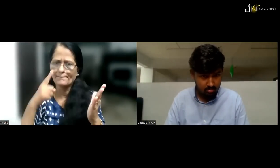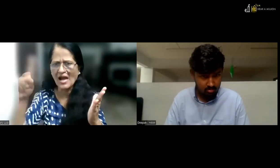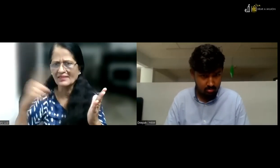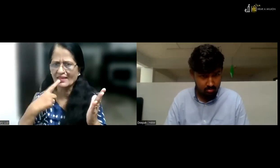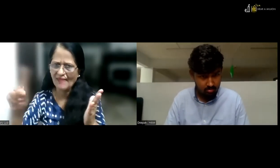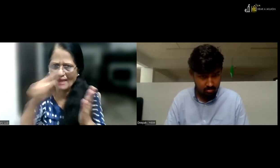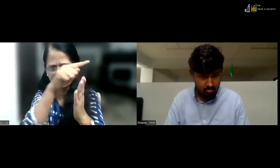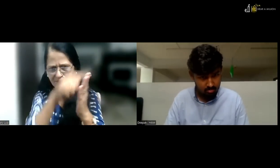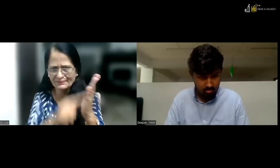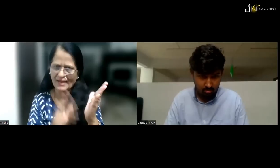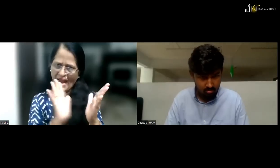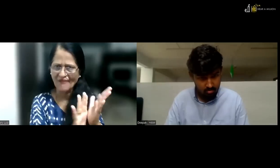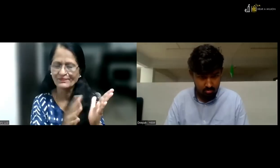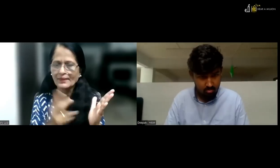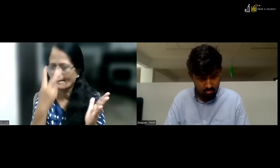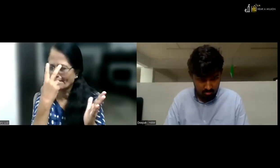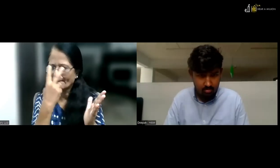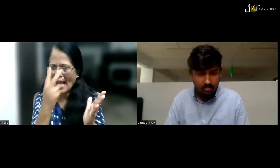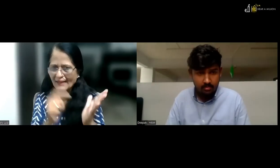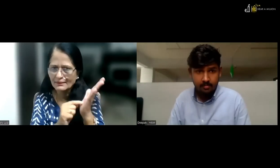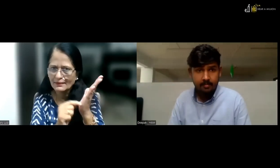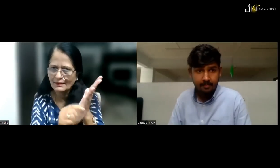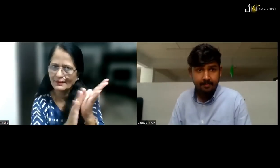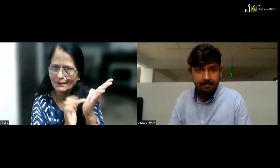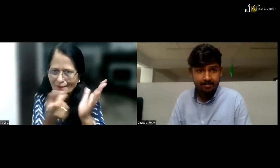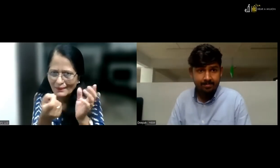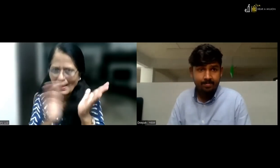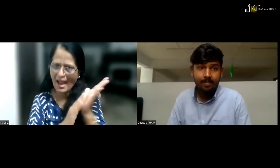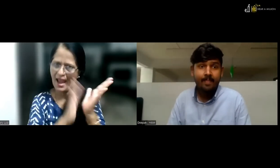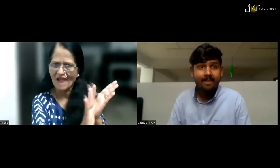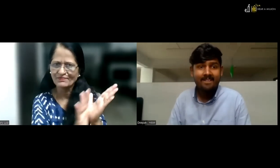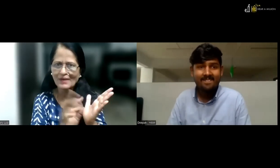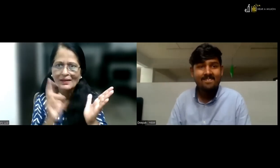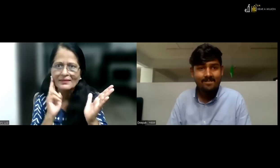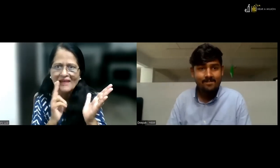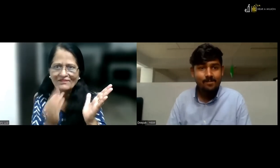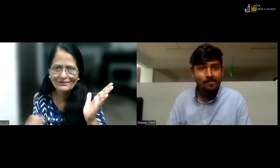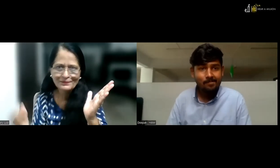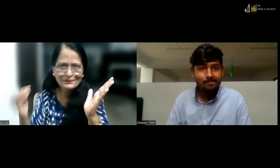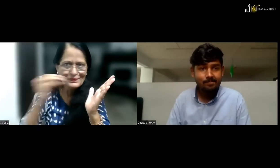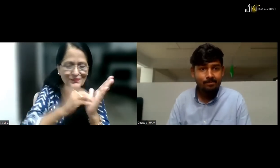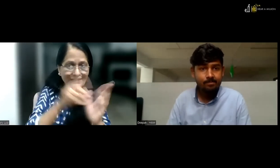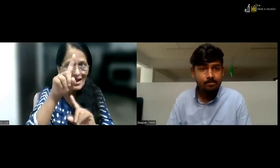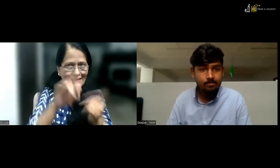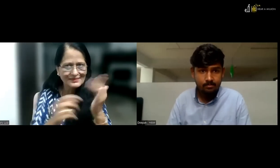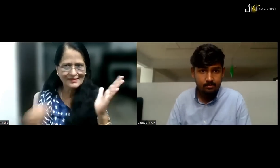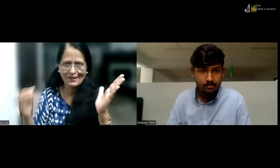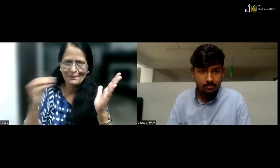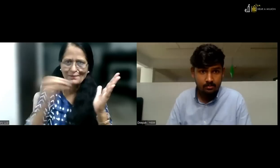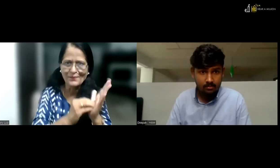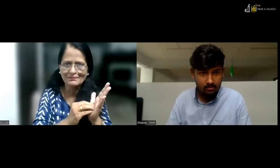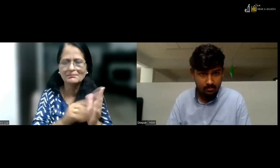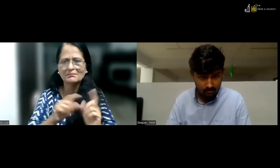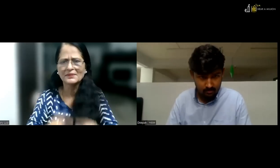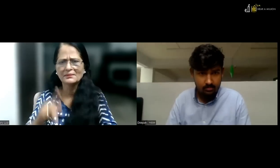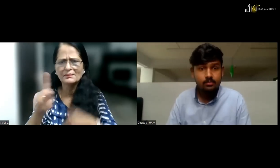nation and everyone will be knowing it. For example, the parents are there, the blind persons, they have braille, and for the deaf